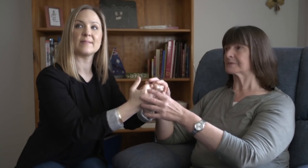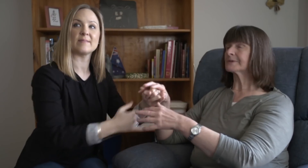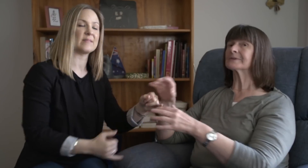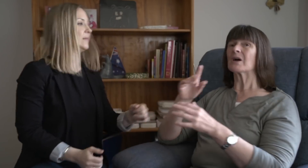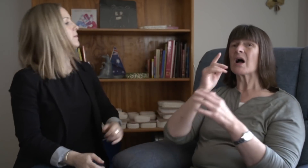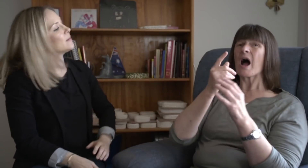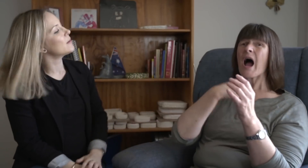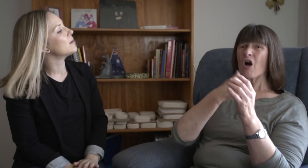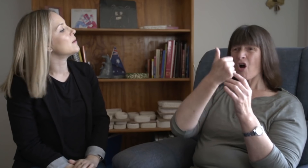through touch.